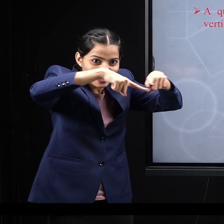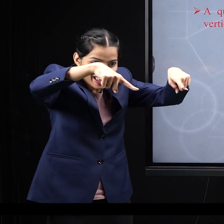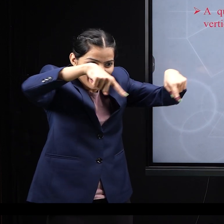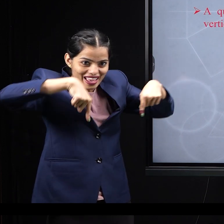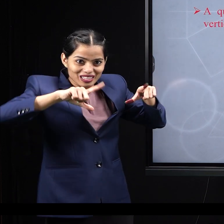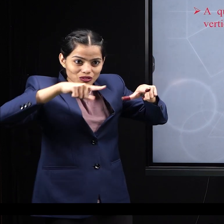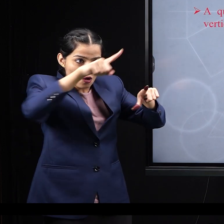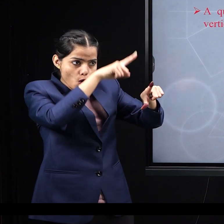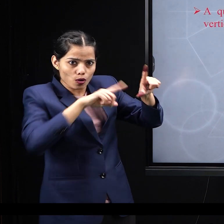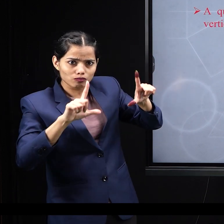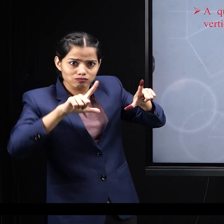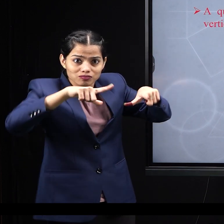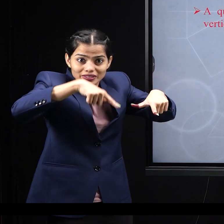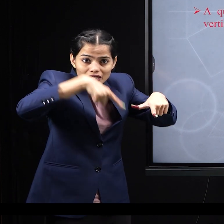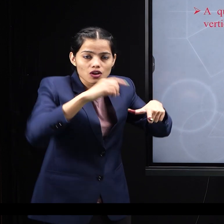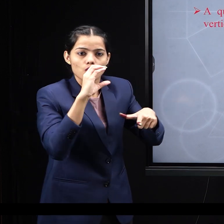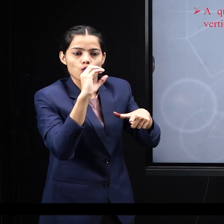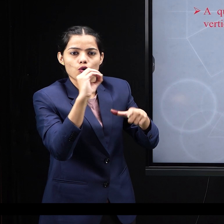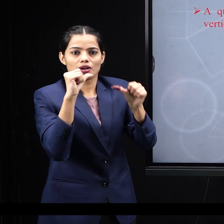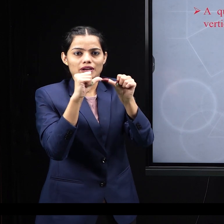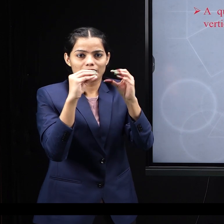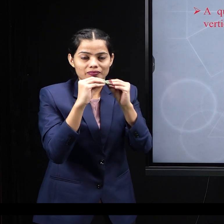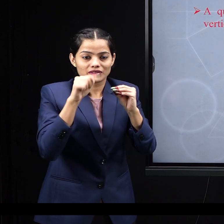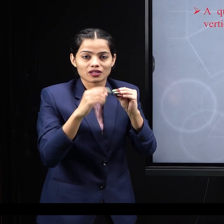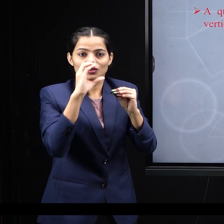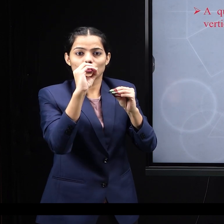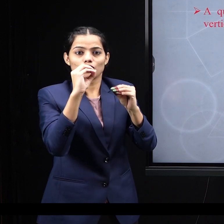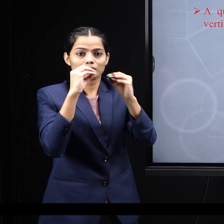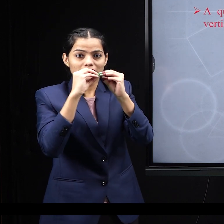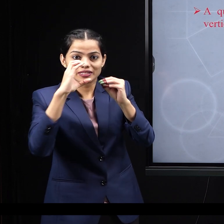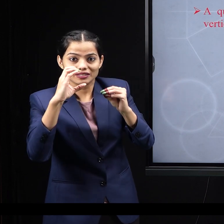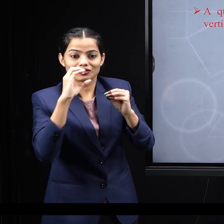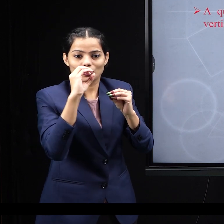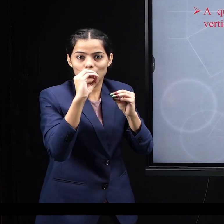OAB, OBC, OCD and ODA.